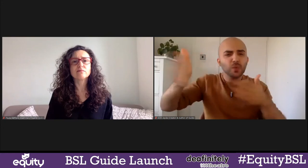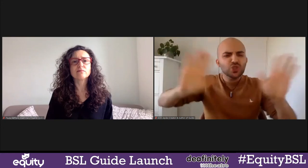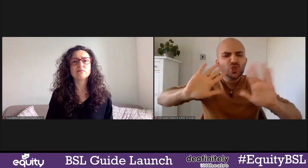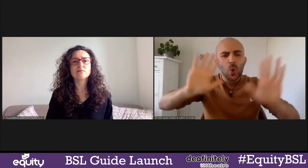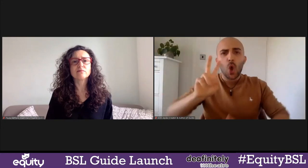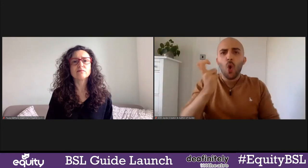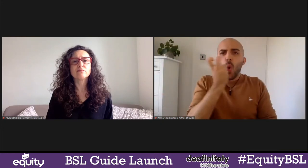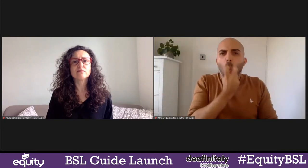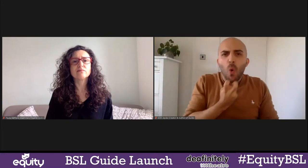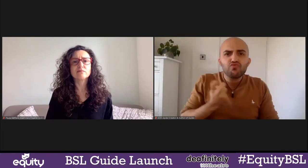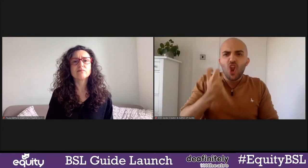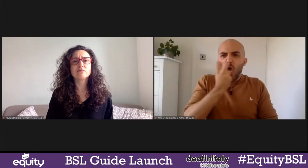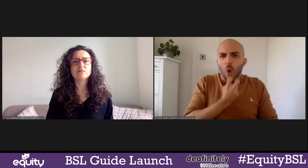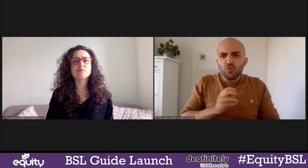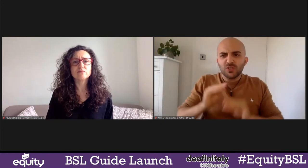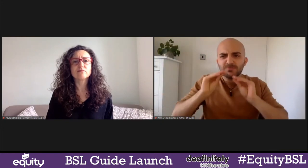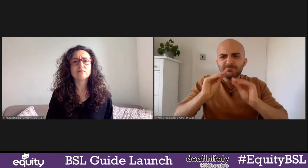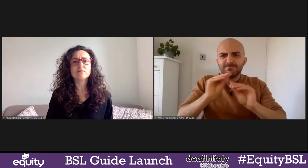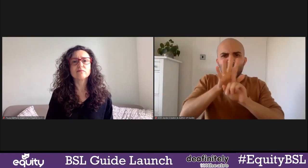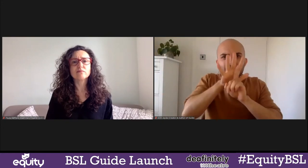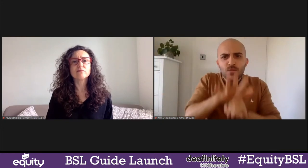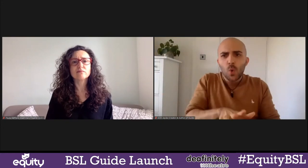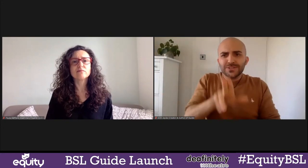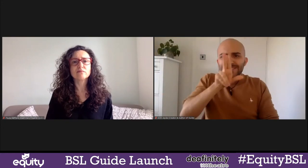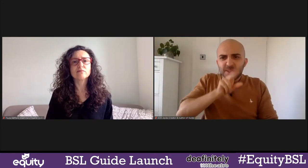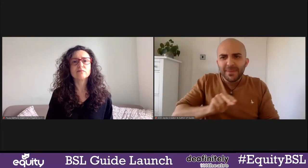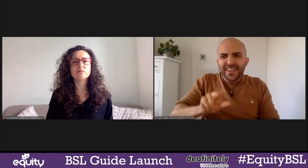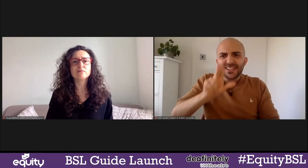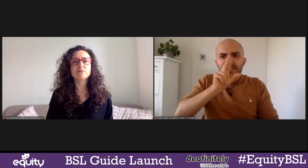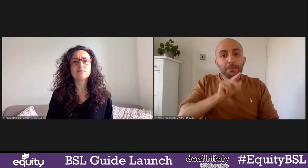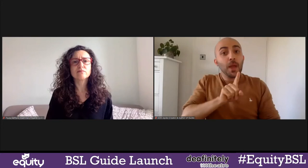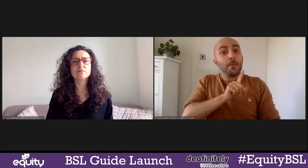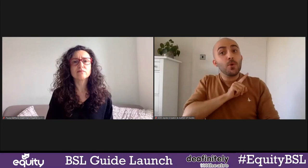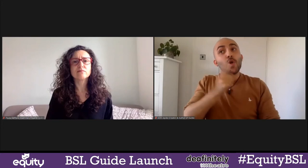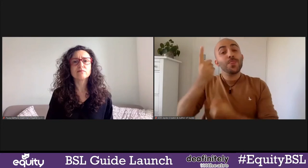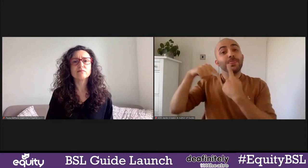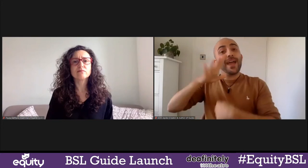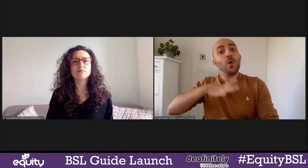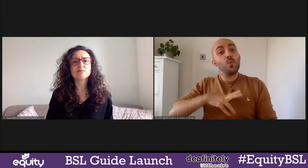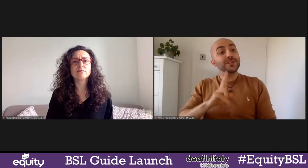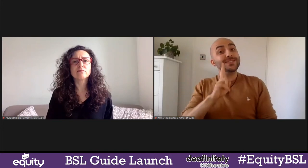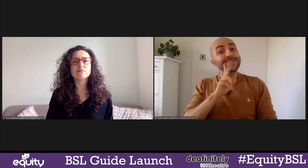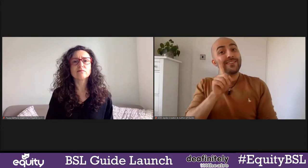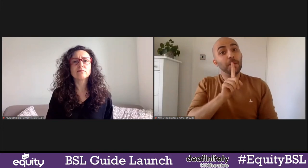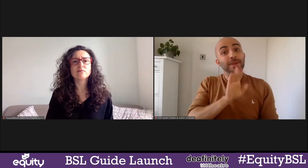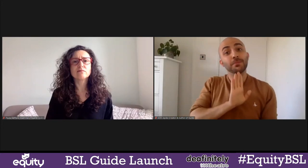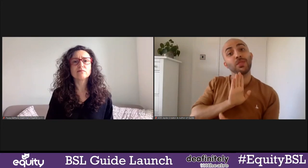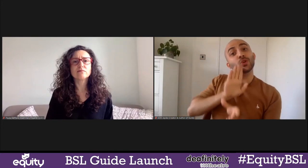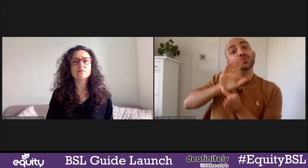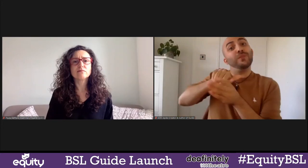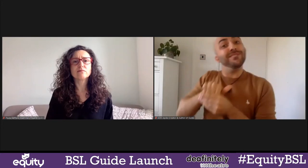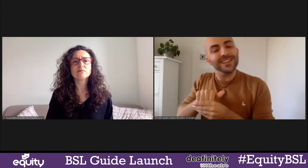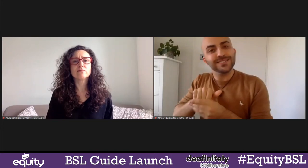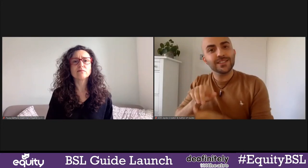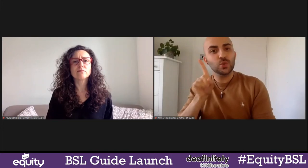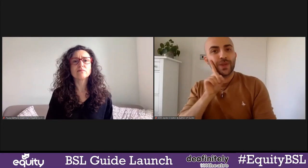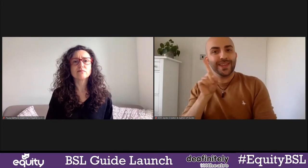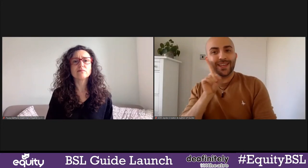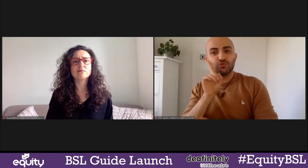They were advocating not sign language, but the oral approach. So it was all about learning to speak, with the intention being that